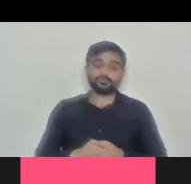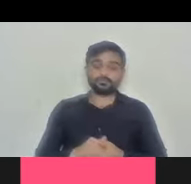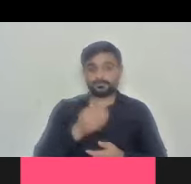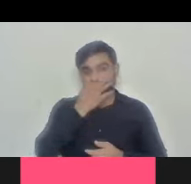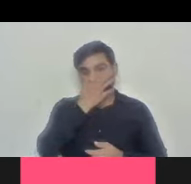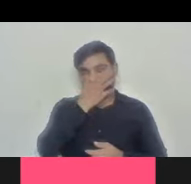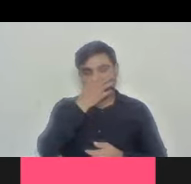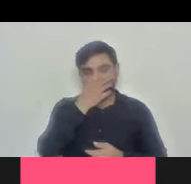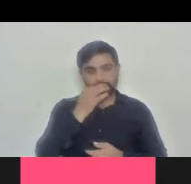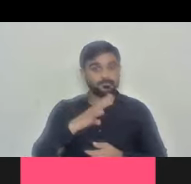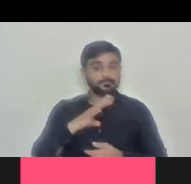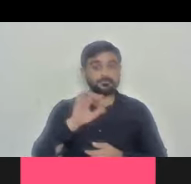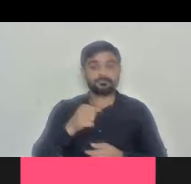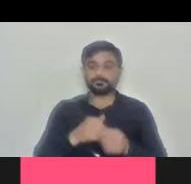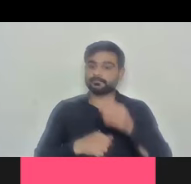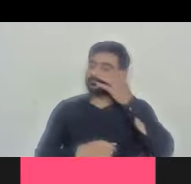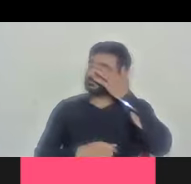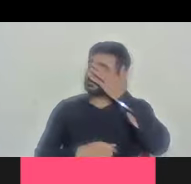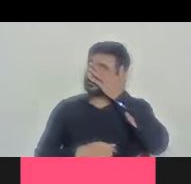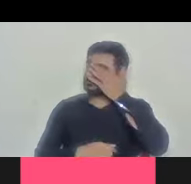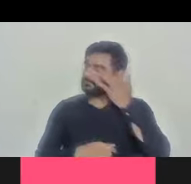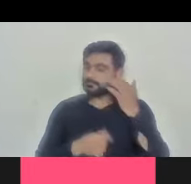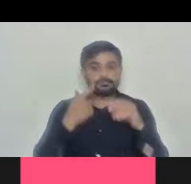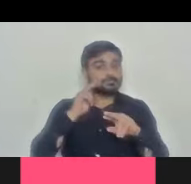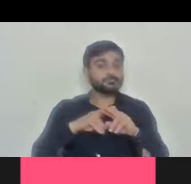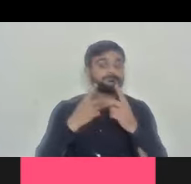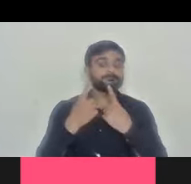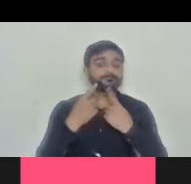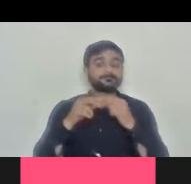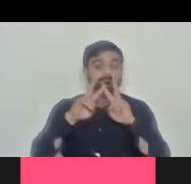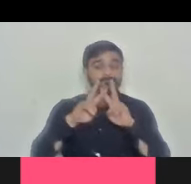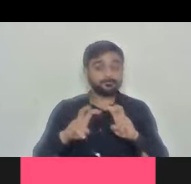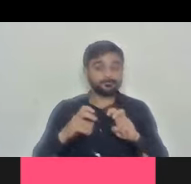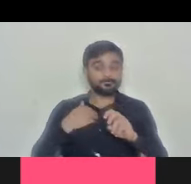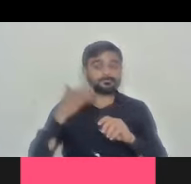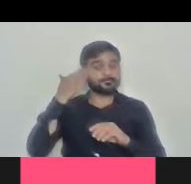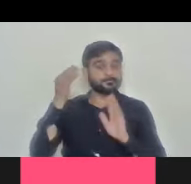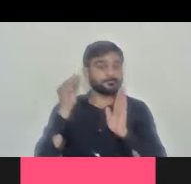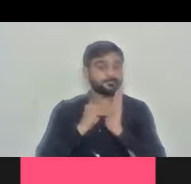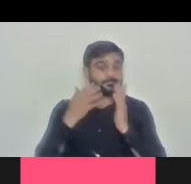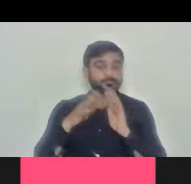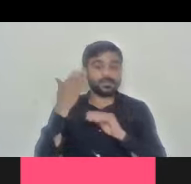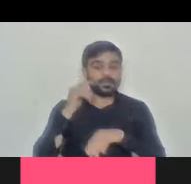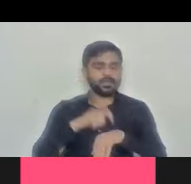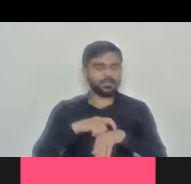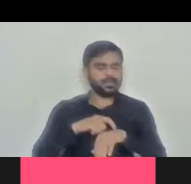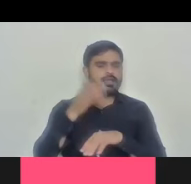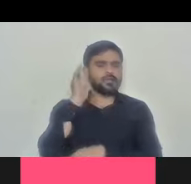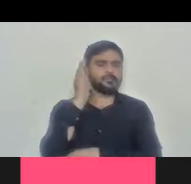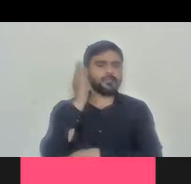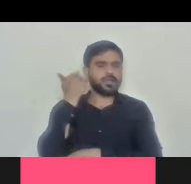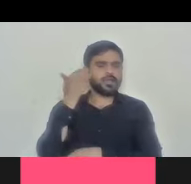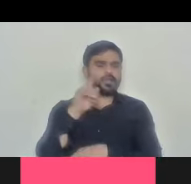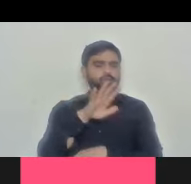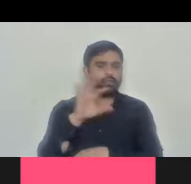yeah. So when we talk about research, I mentioned it, I think I mentioned it a few times throughout the presentation last week